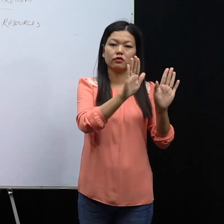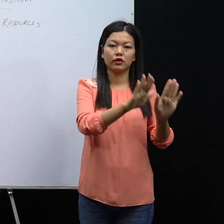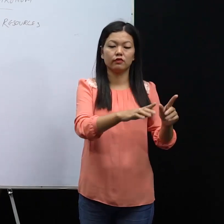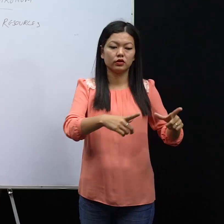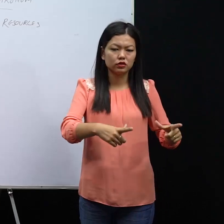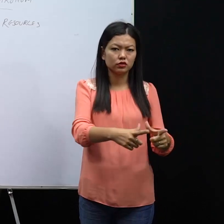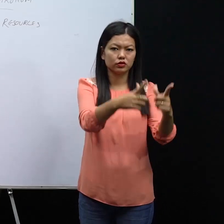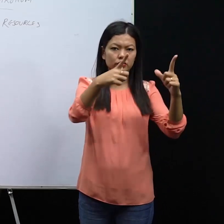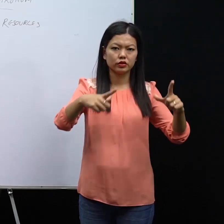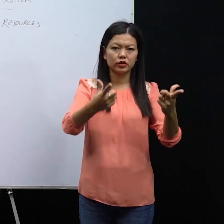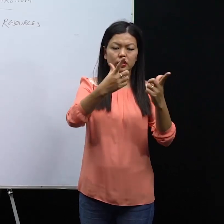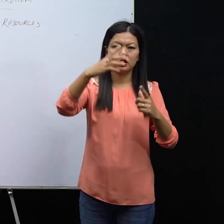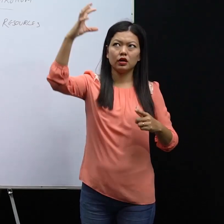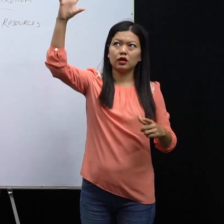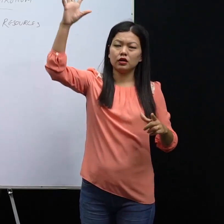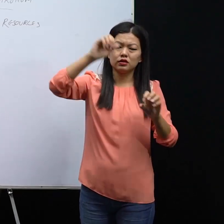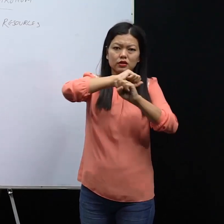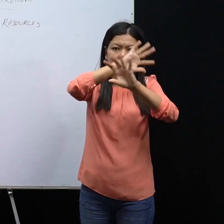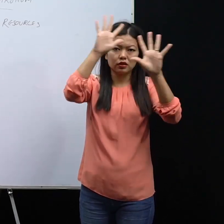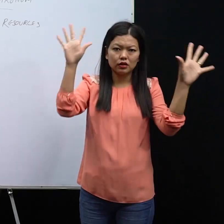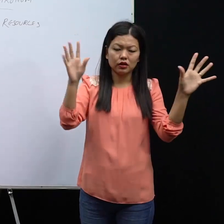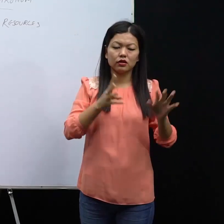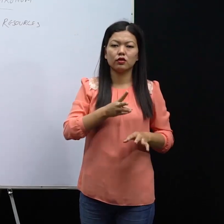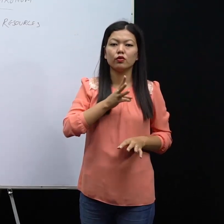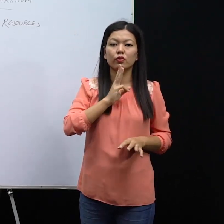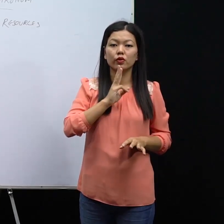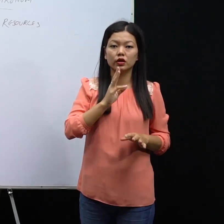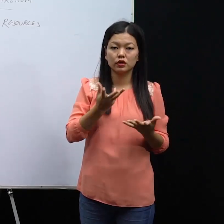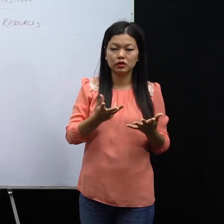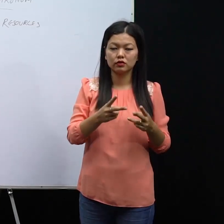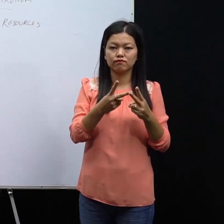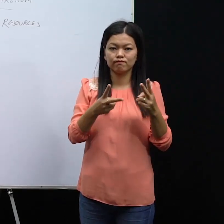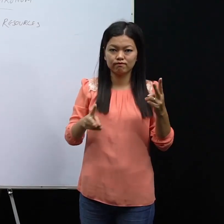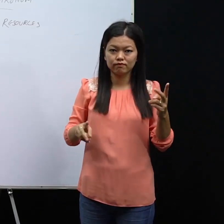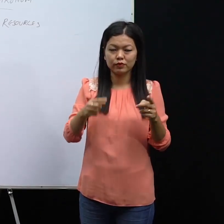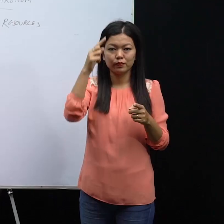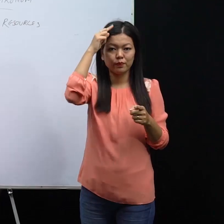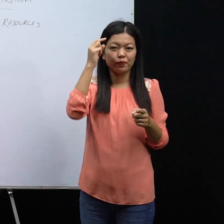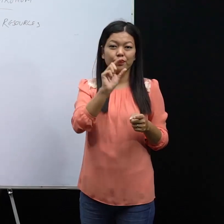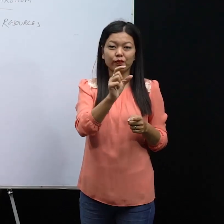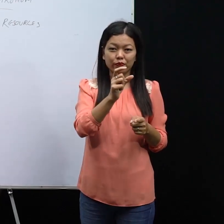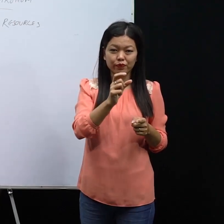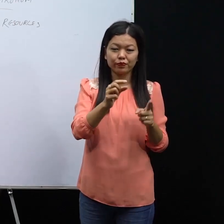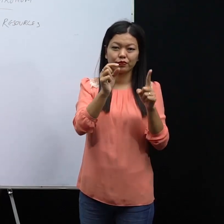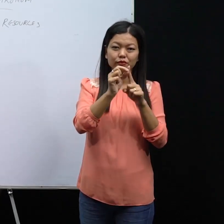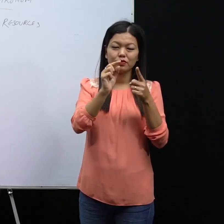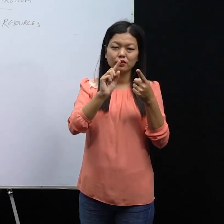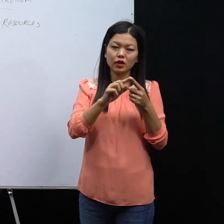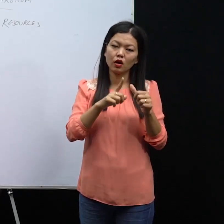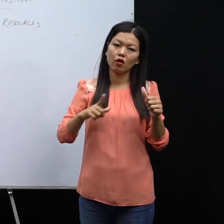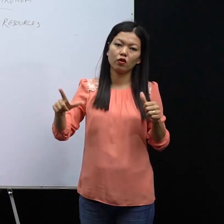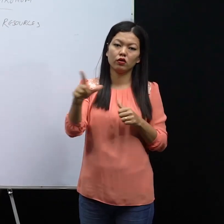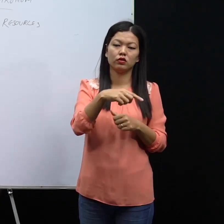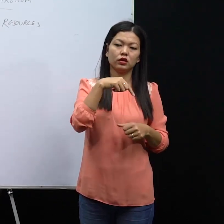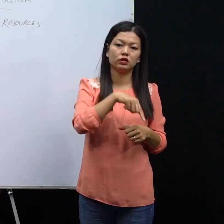Air, sunlight, water, and then coal, petroleum. All these resources are